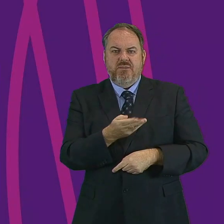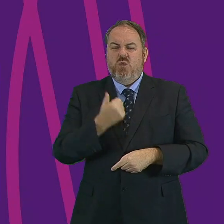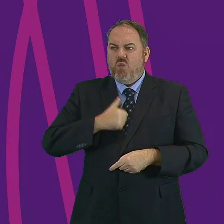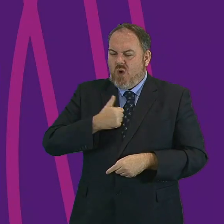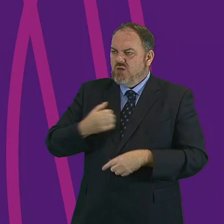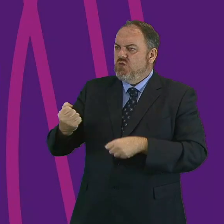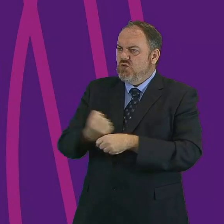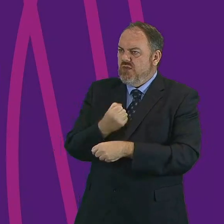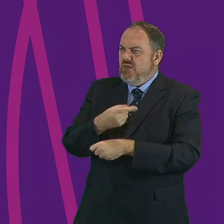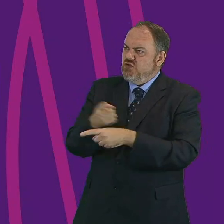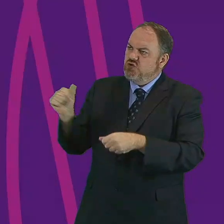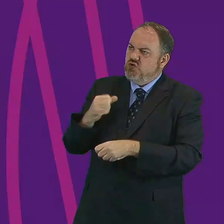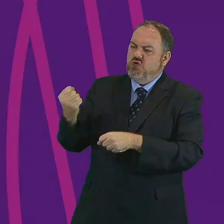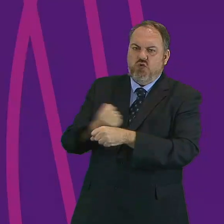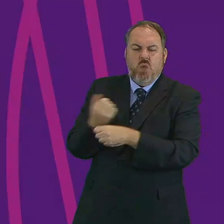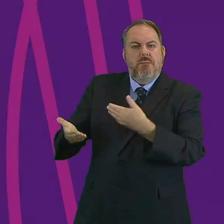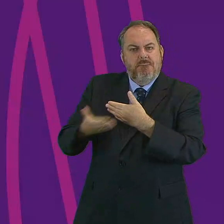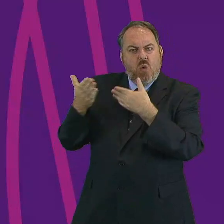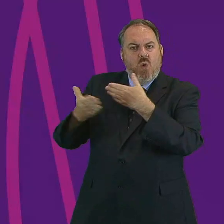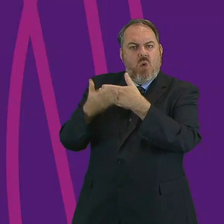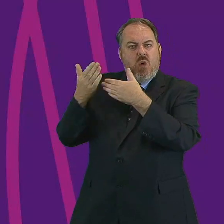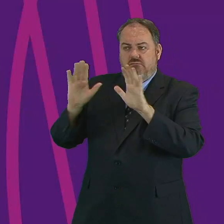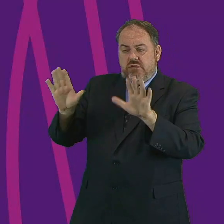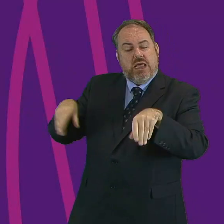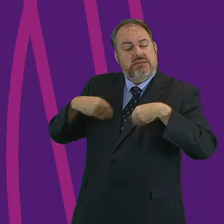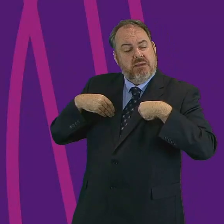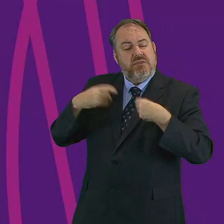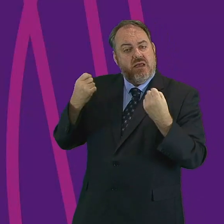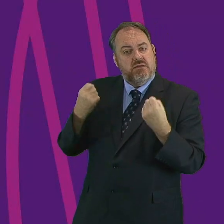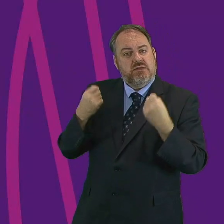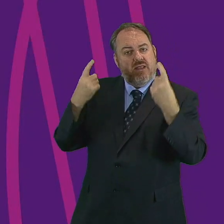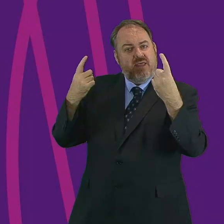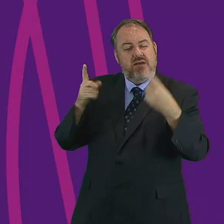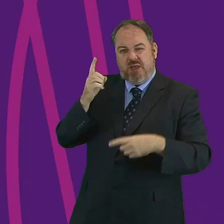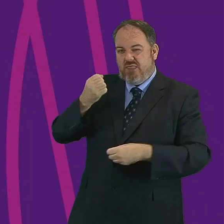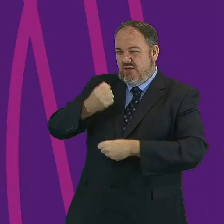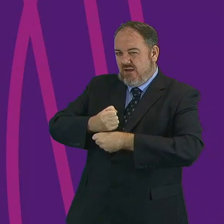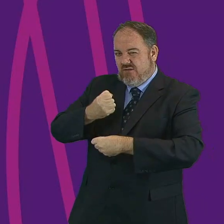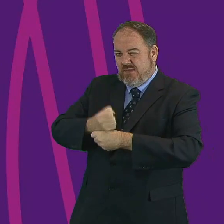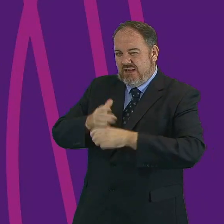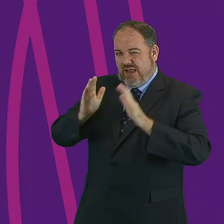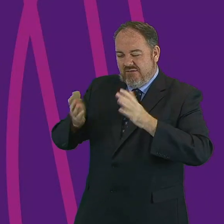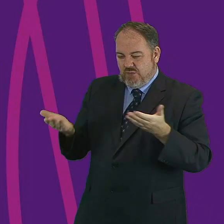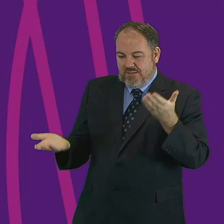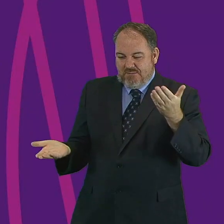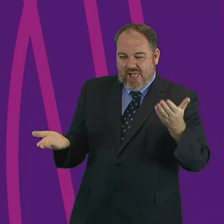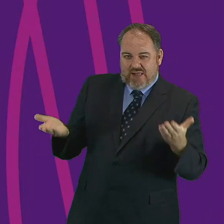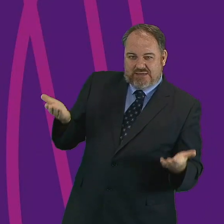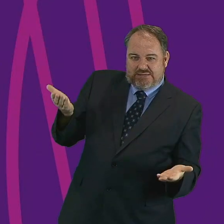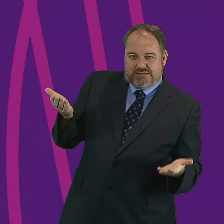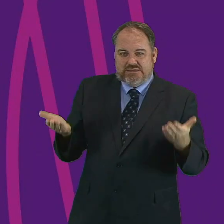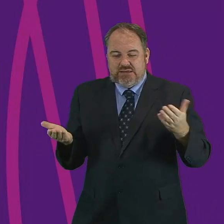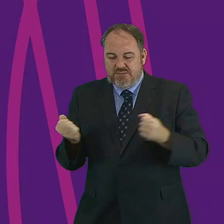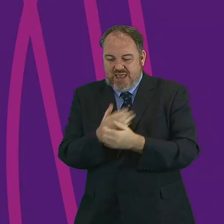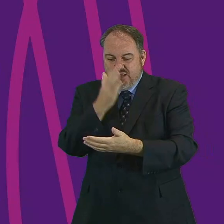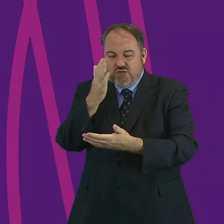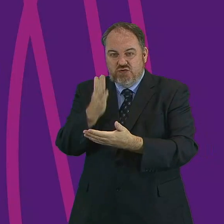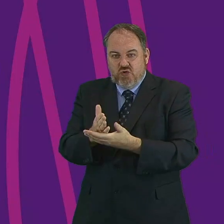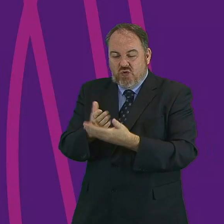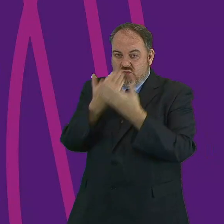and I think it is important to listen to that. But any government has an often very difficult balance to strike between the rights